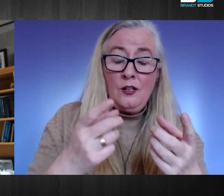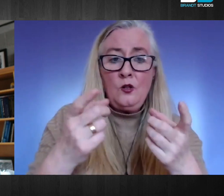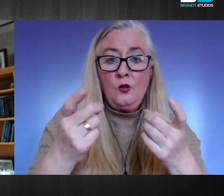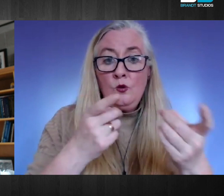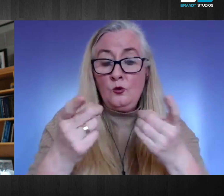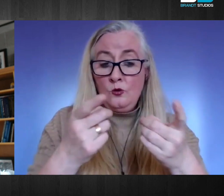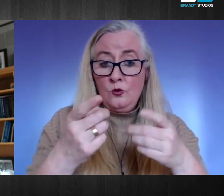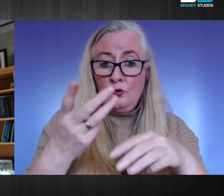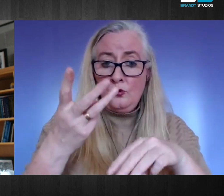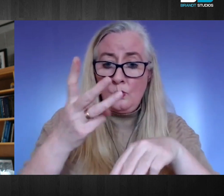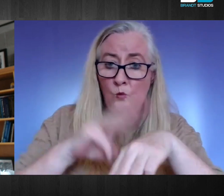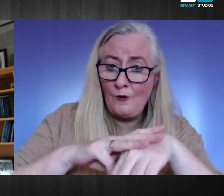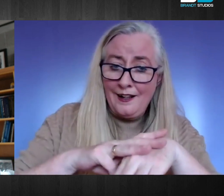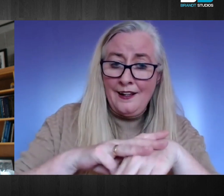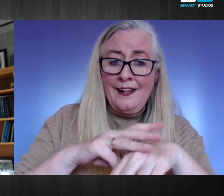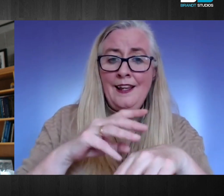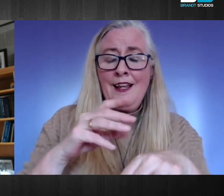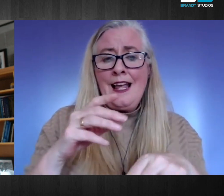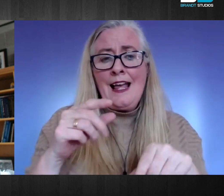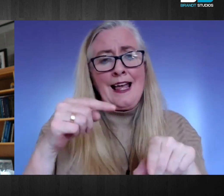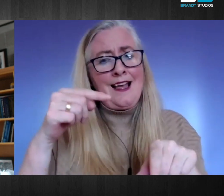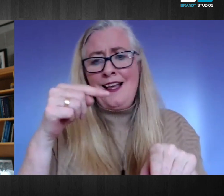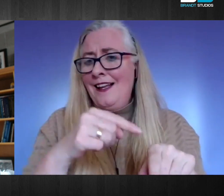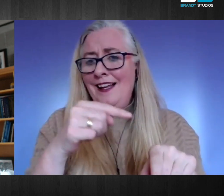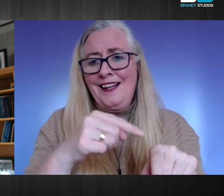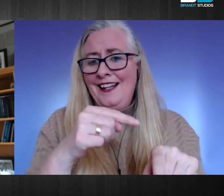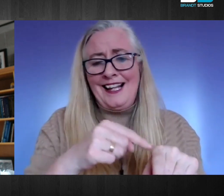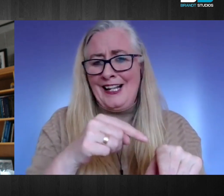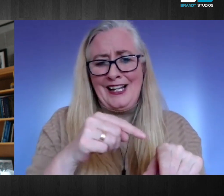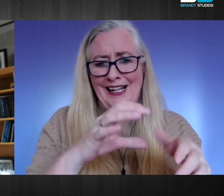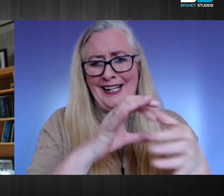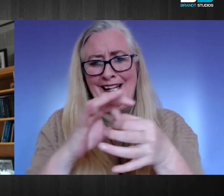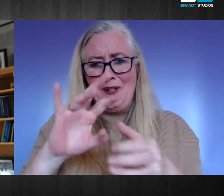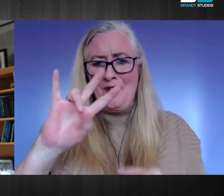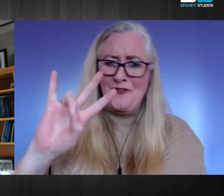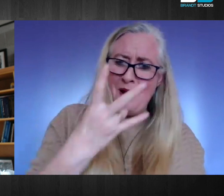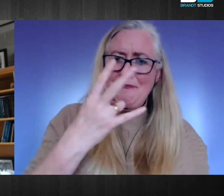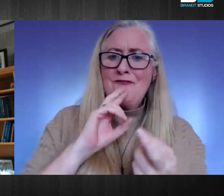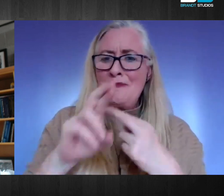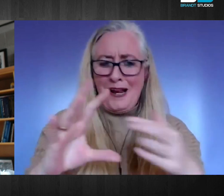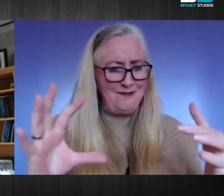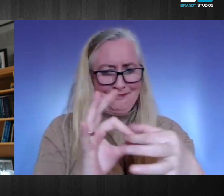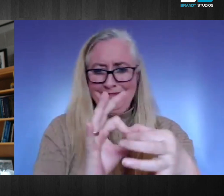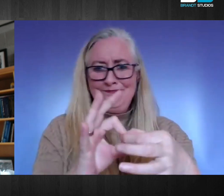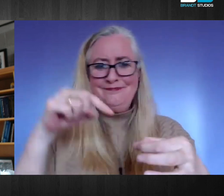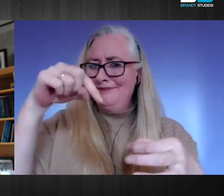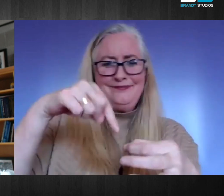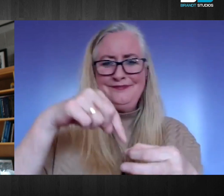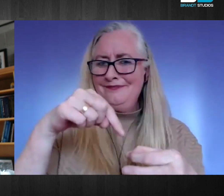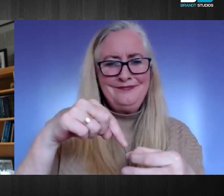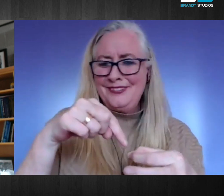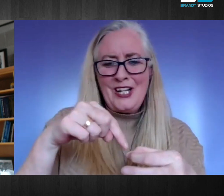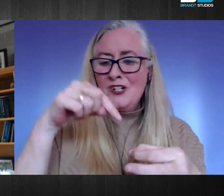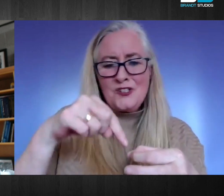does not lend itself to a rapid response. So I think the opportunities for the researchers